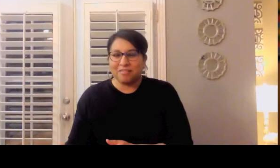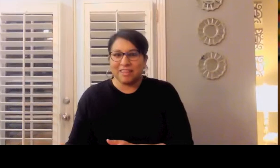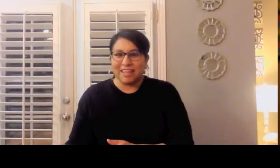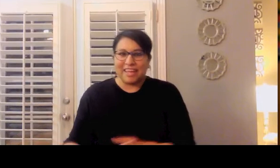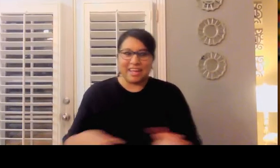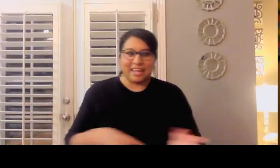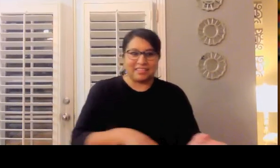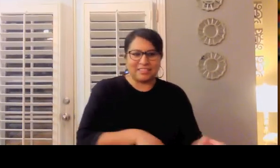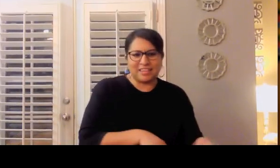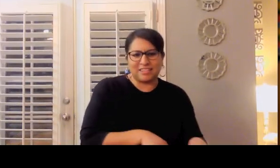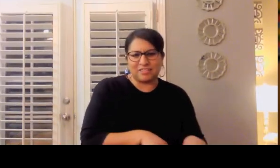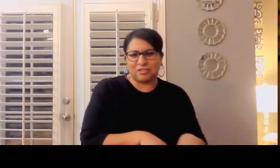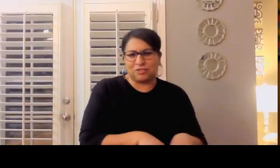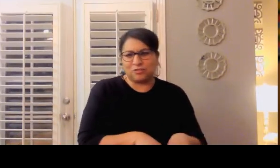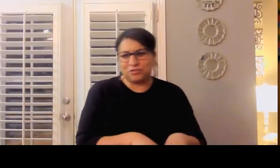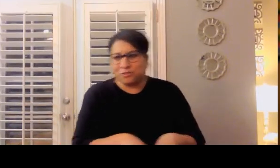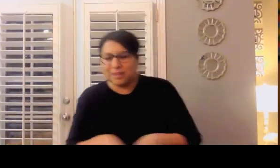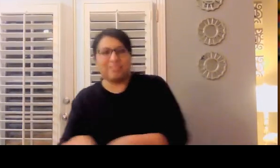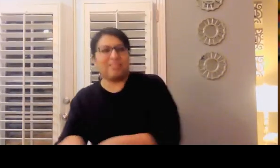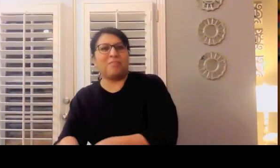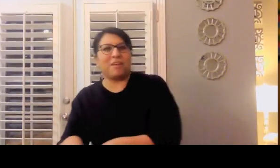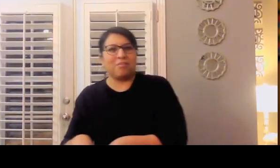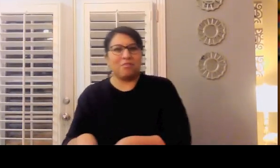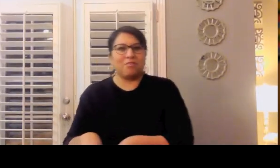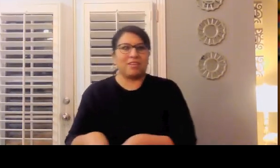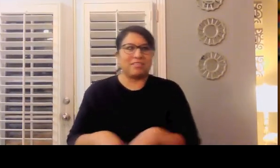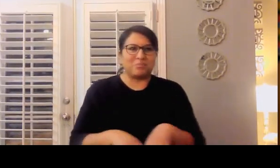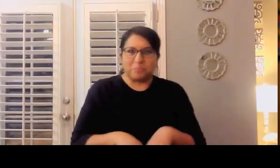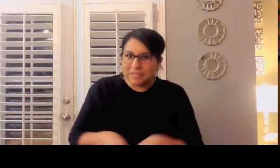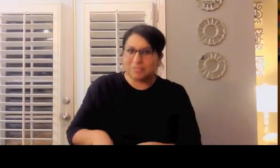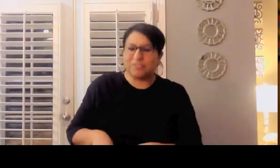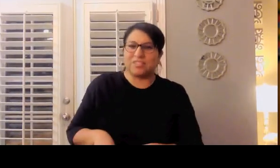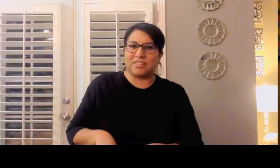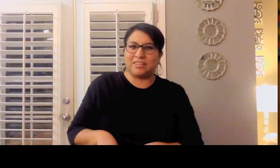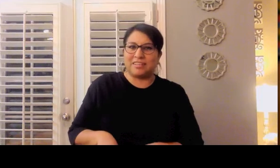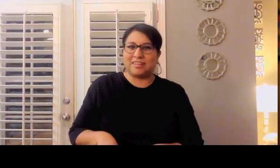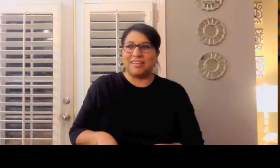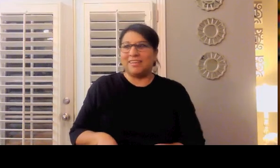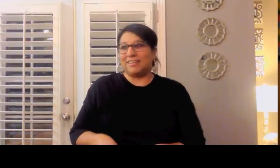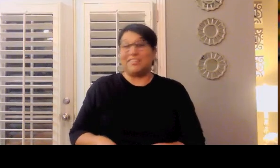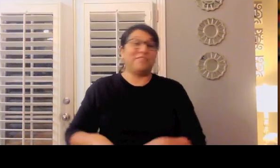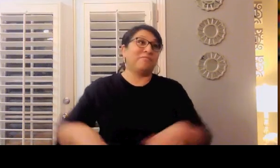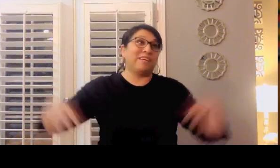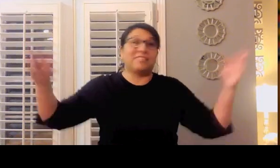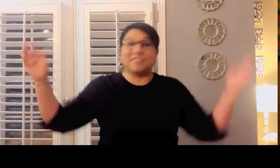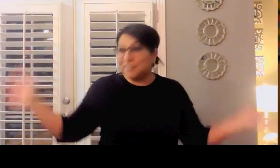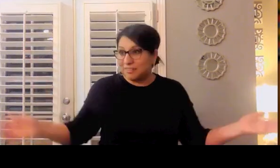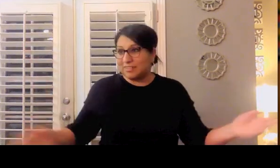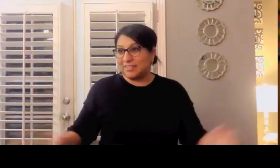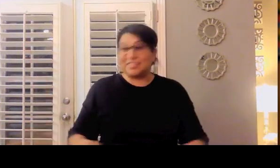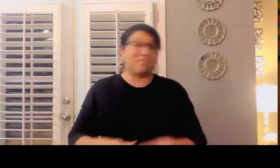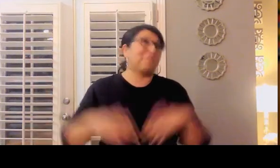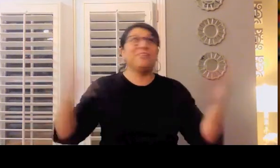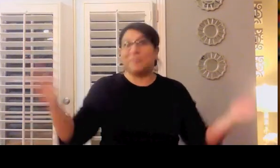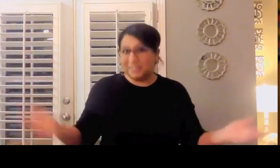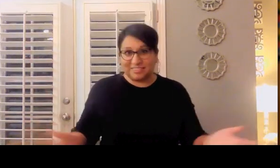now. Mm-hmm. And just kind of just doing everything on my own and just researching and giving away a ton of cookies